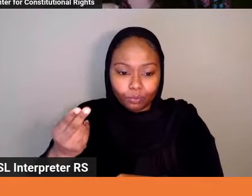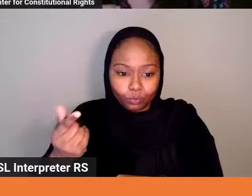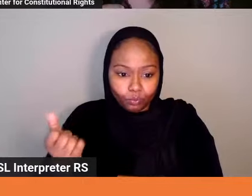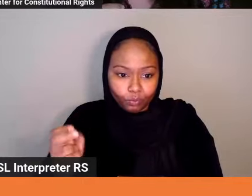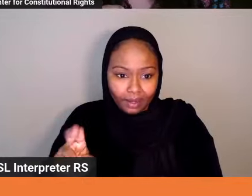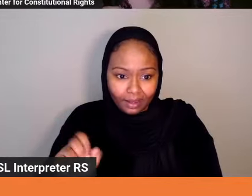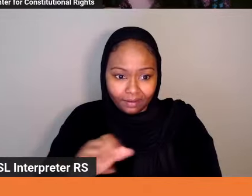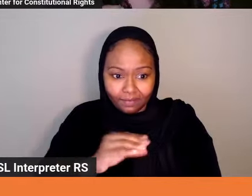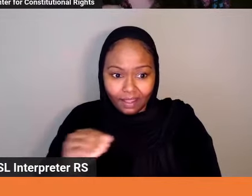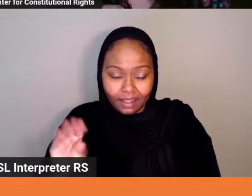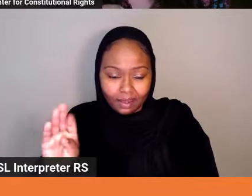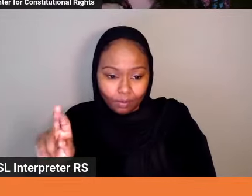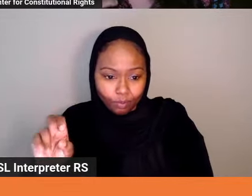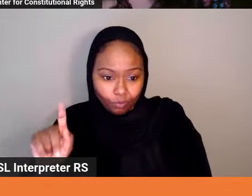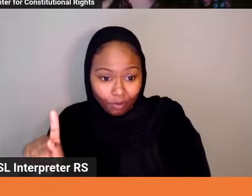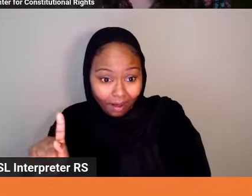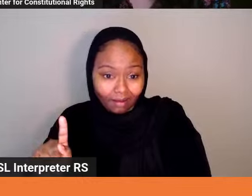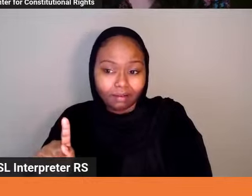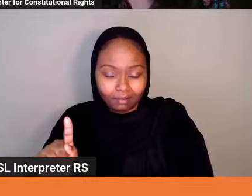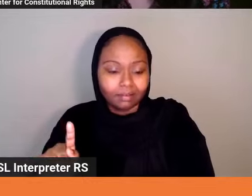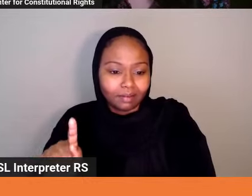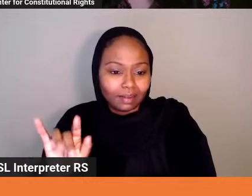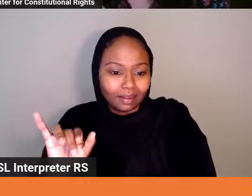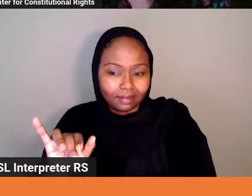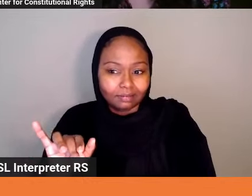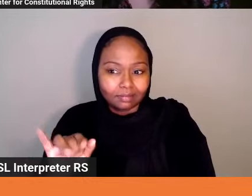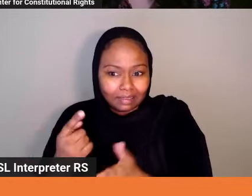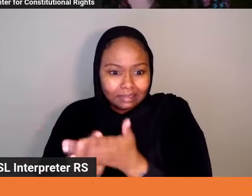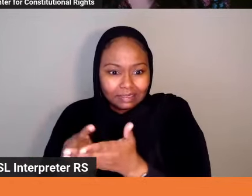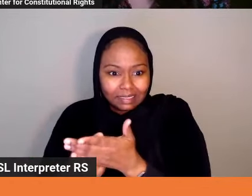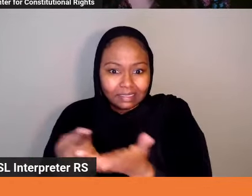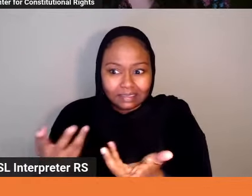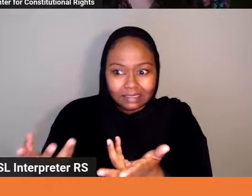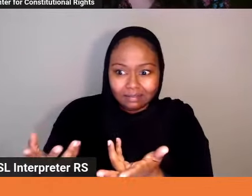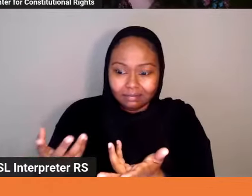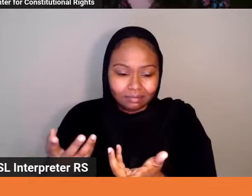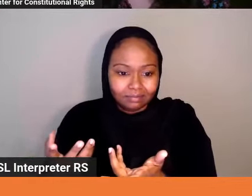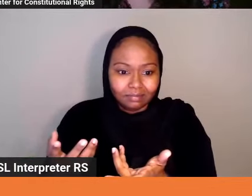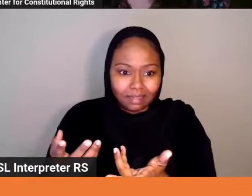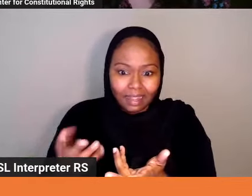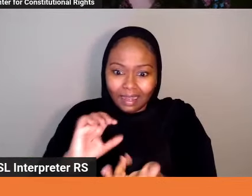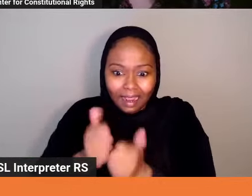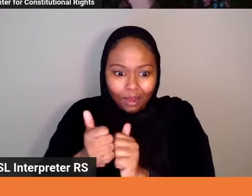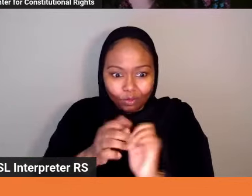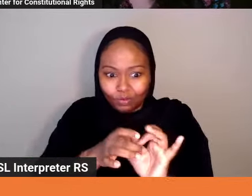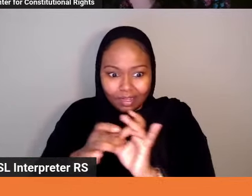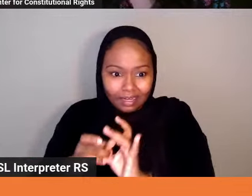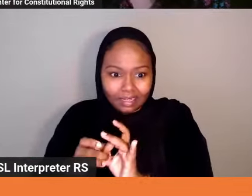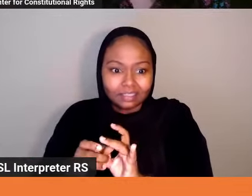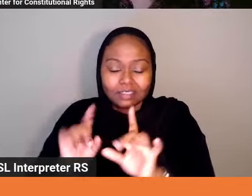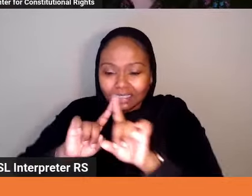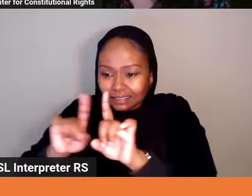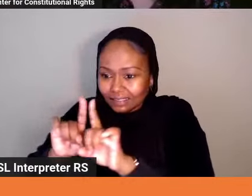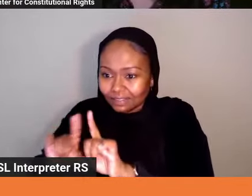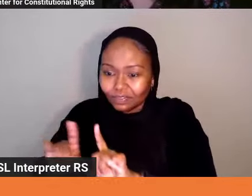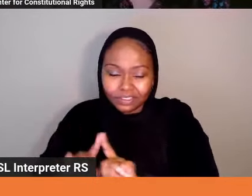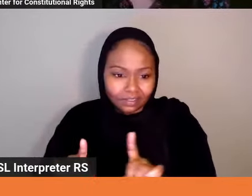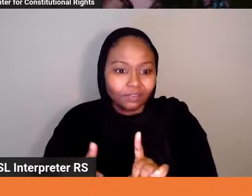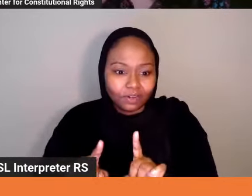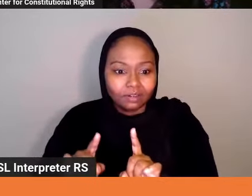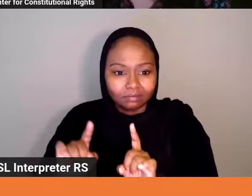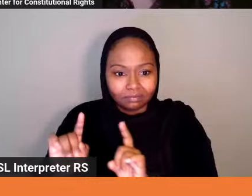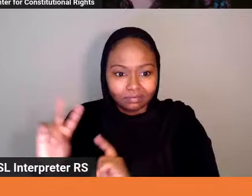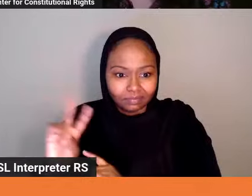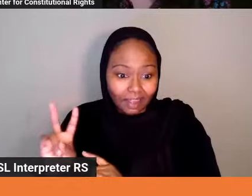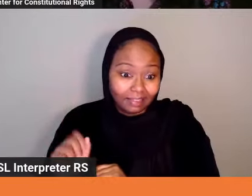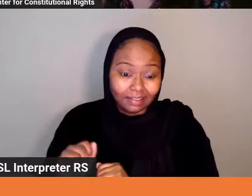into the conversation. So how do you see Abu Ghraib connected to these other sites of violence and anything else you want to say